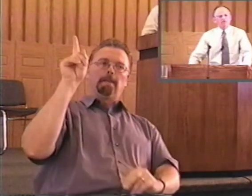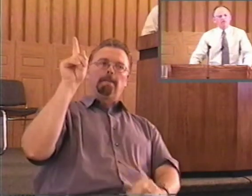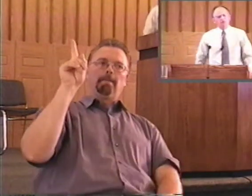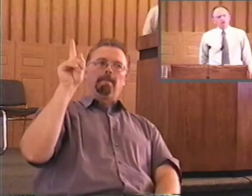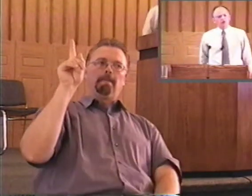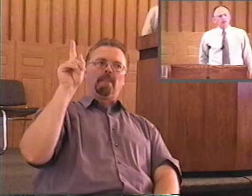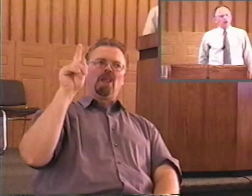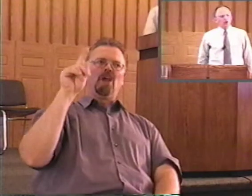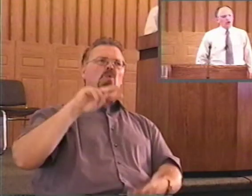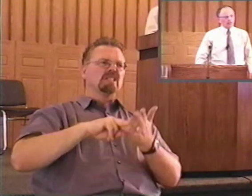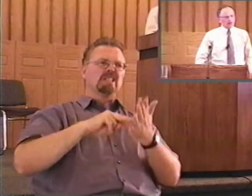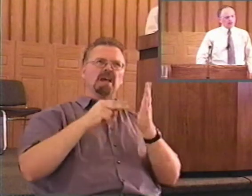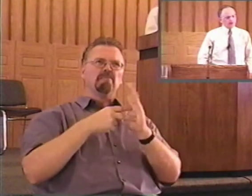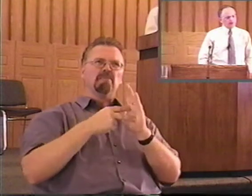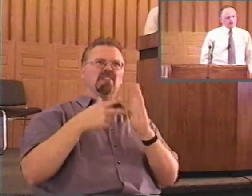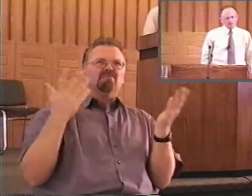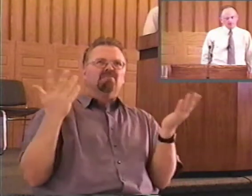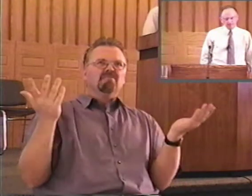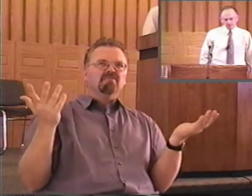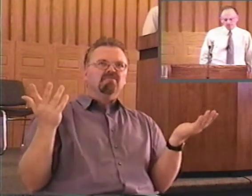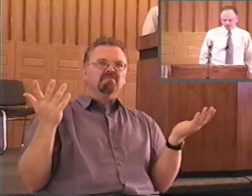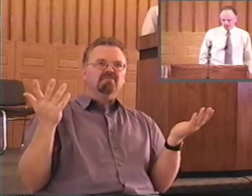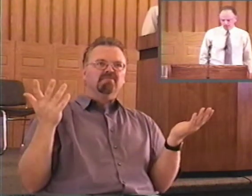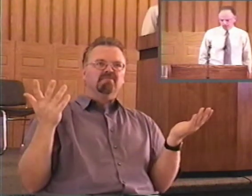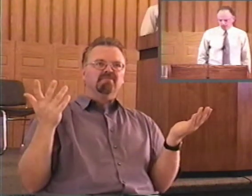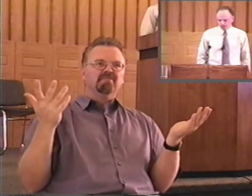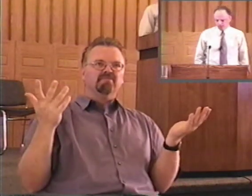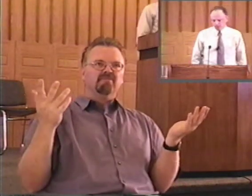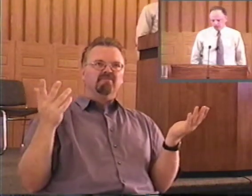What does it mean to fear God?